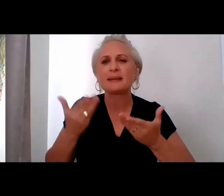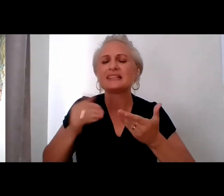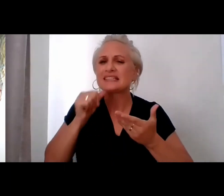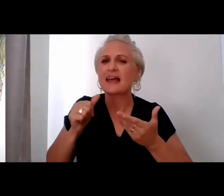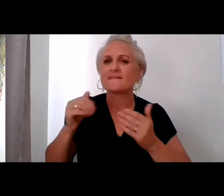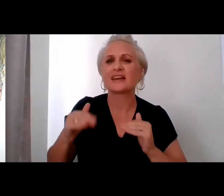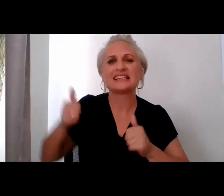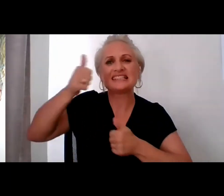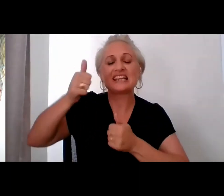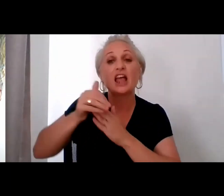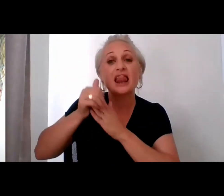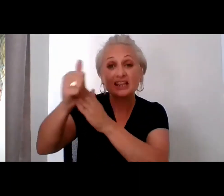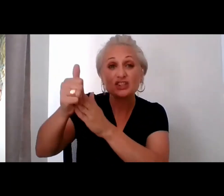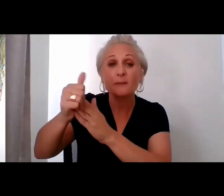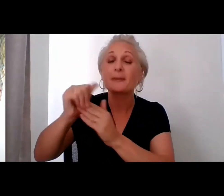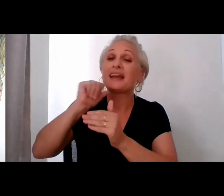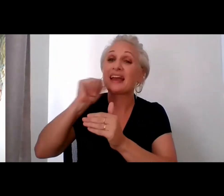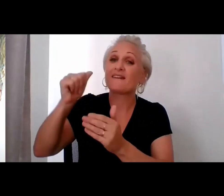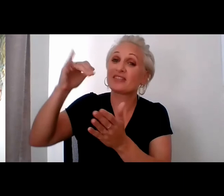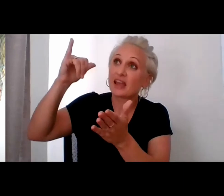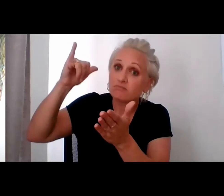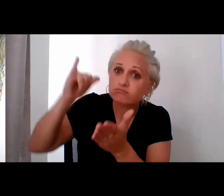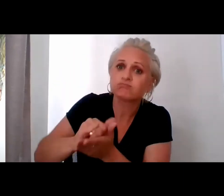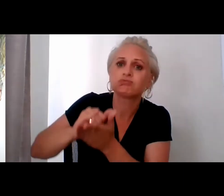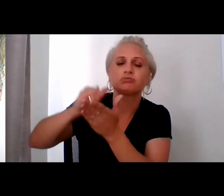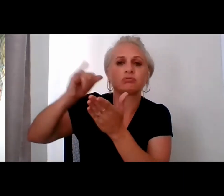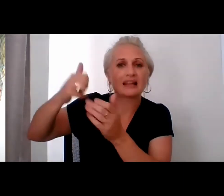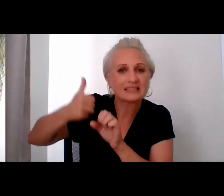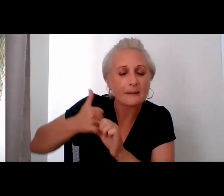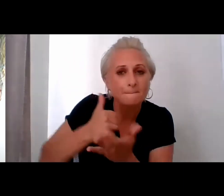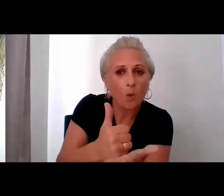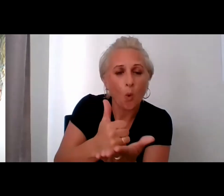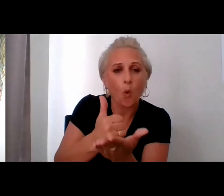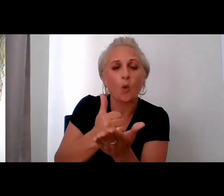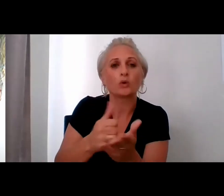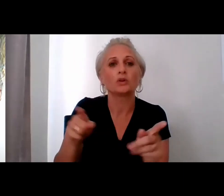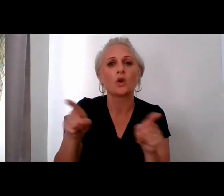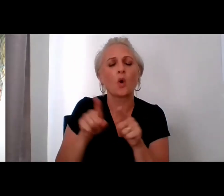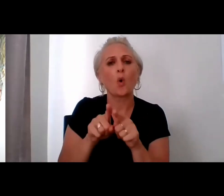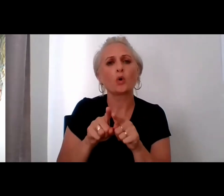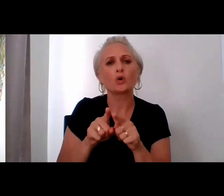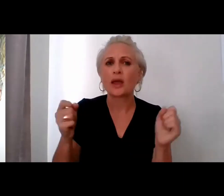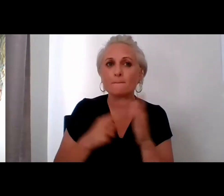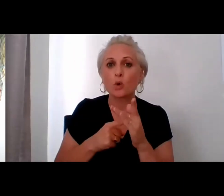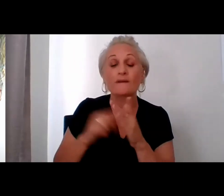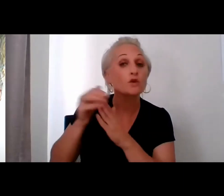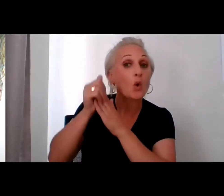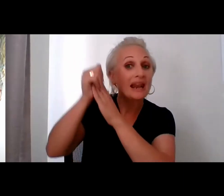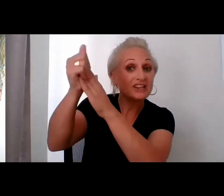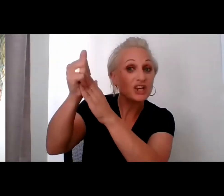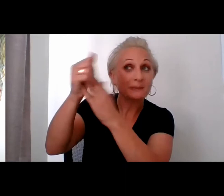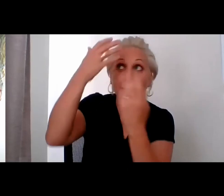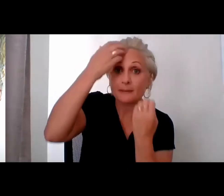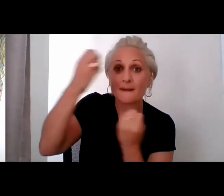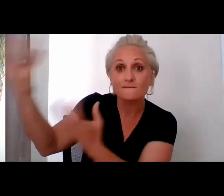leadership, and how successful your process has been in keeping the leadership informed and on board after